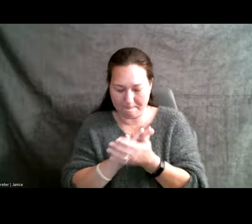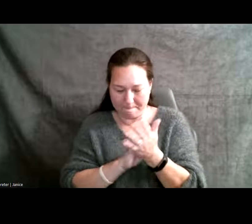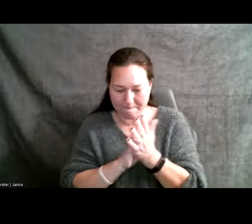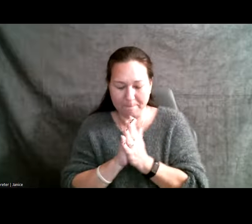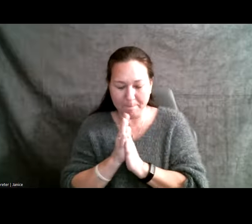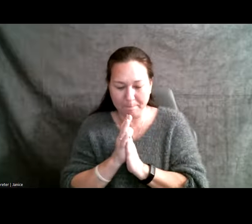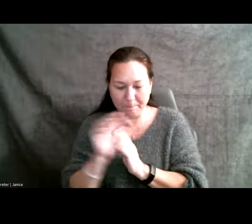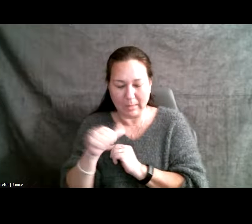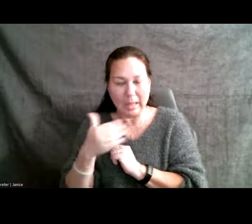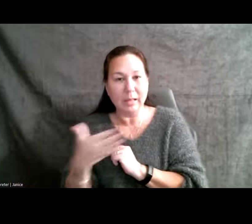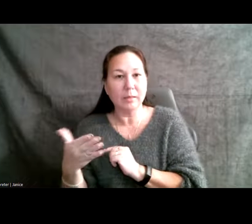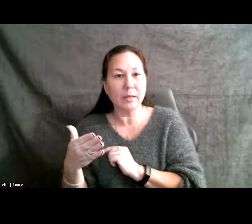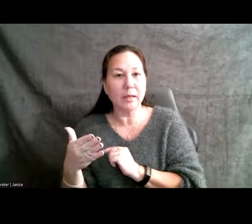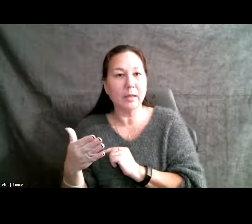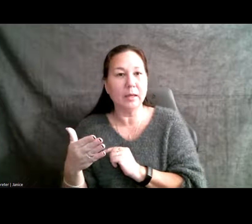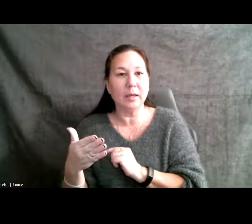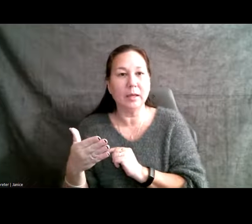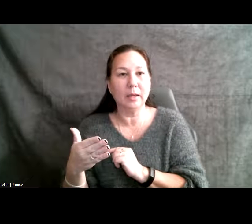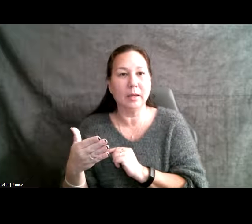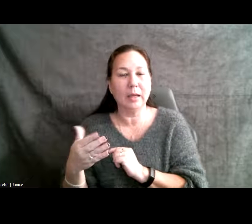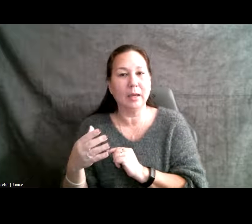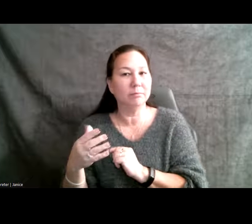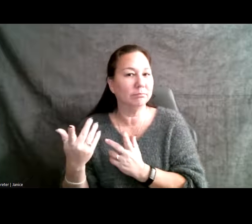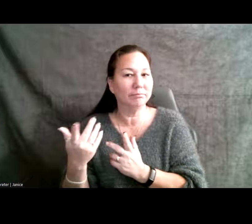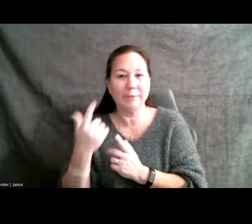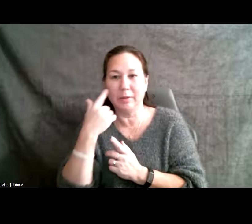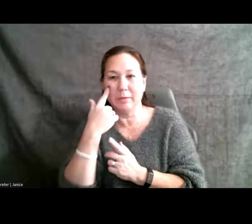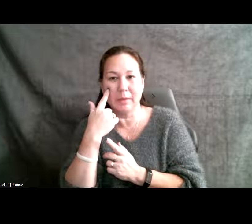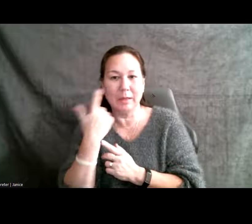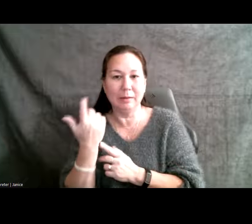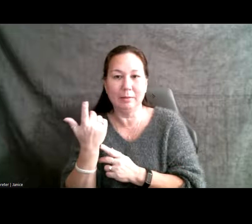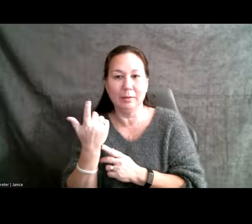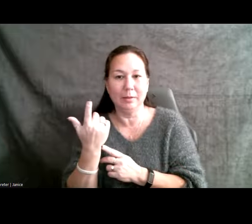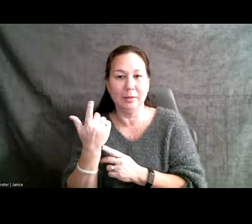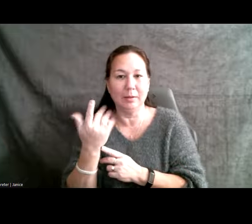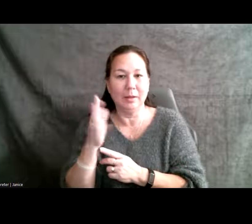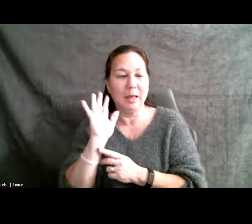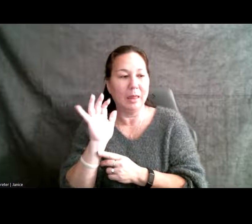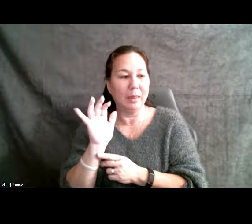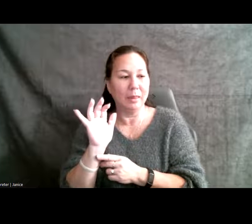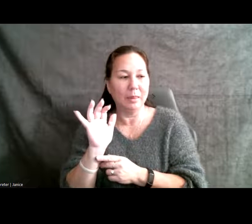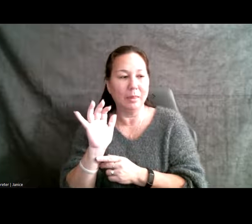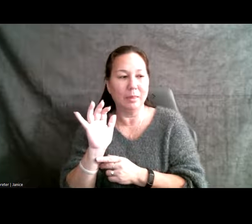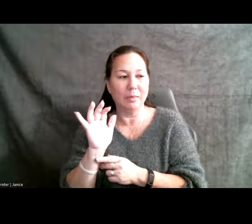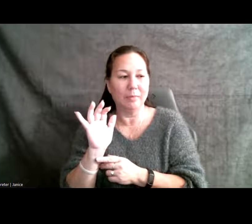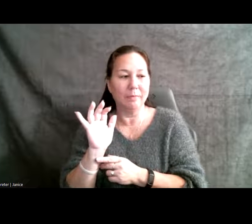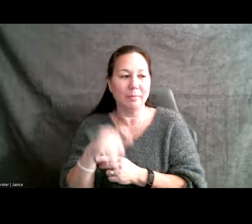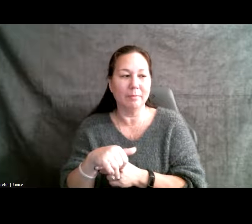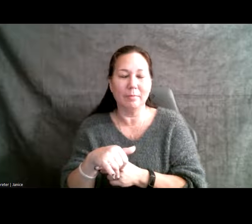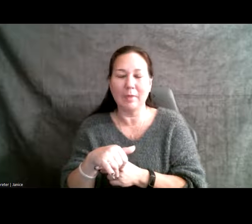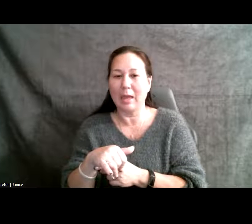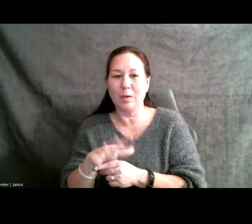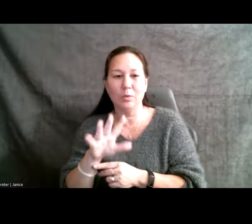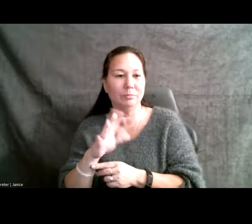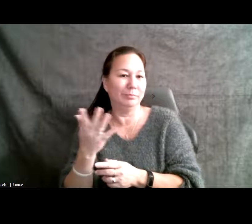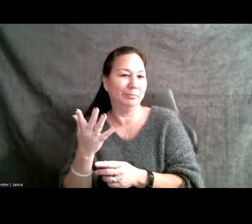Anything else that folks would think could help in our subsequent discussions about the strategy?